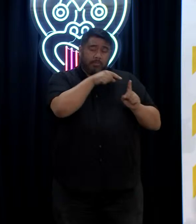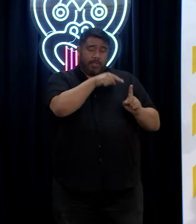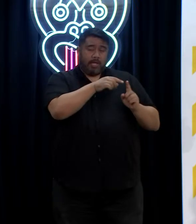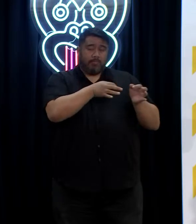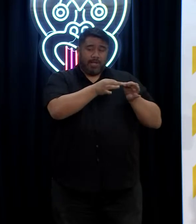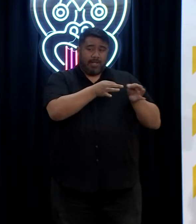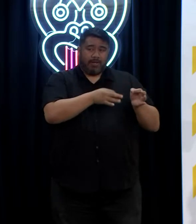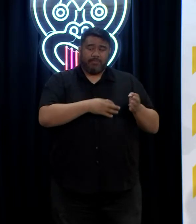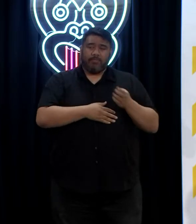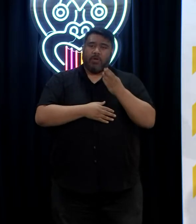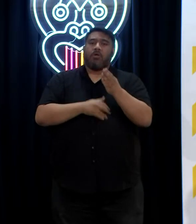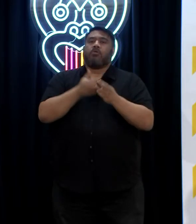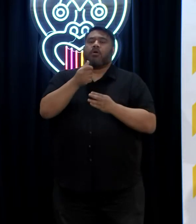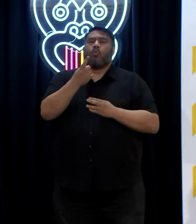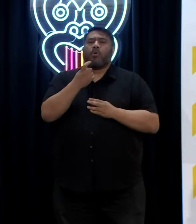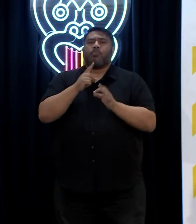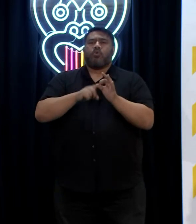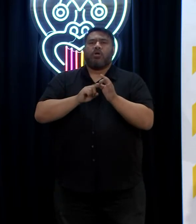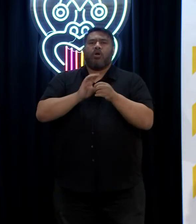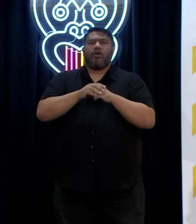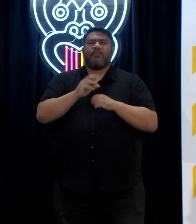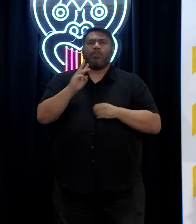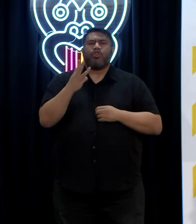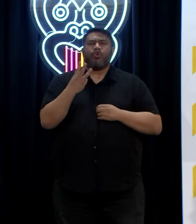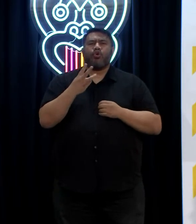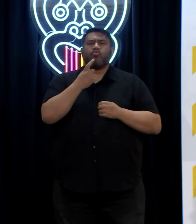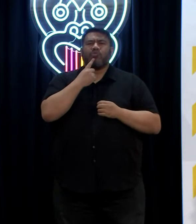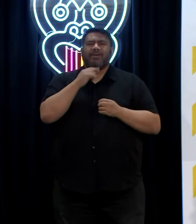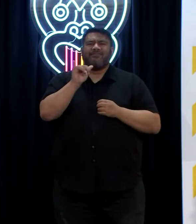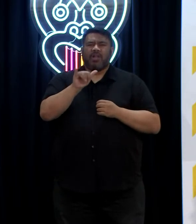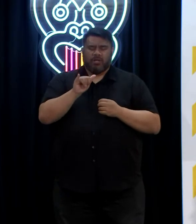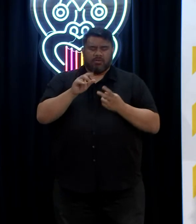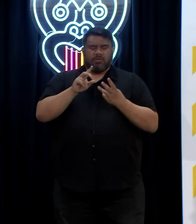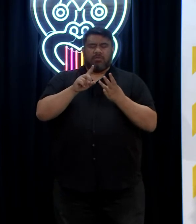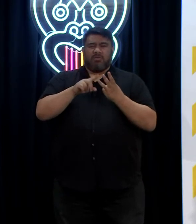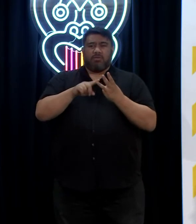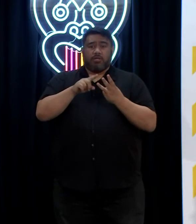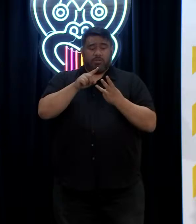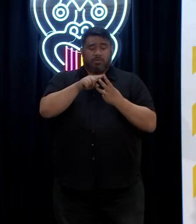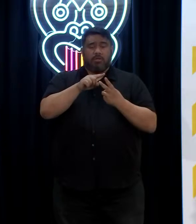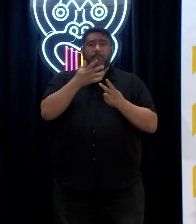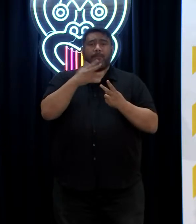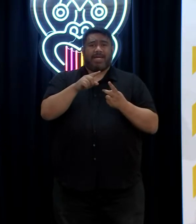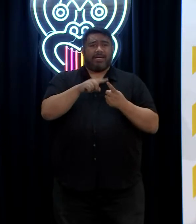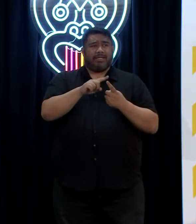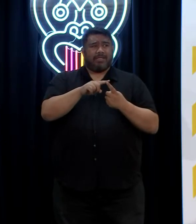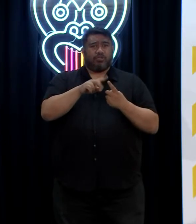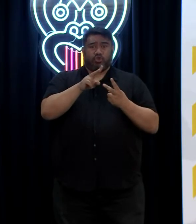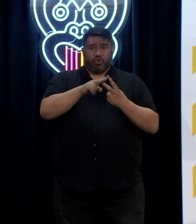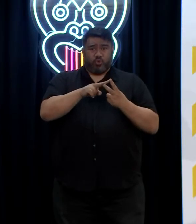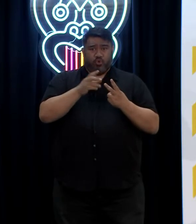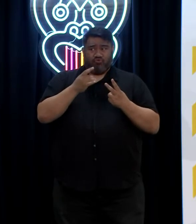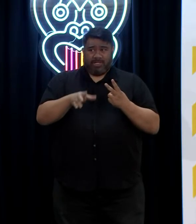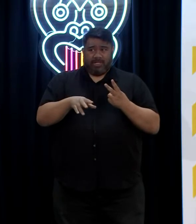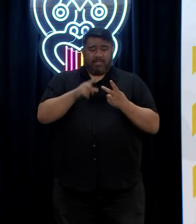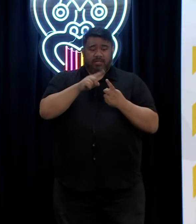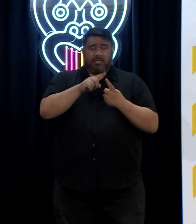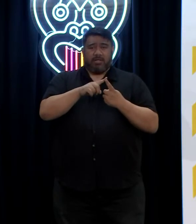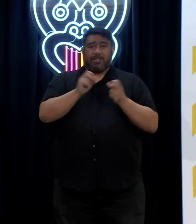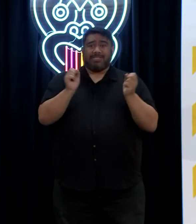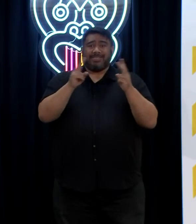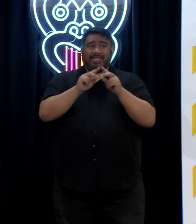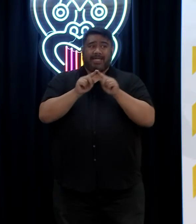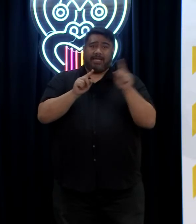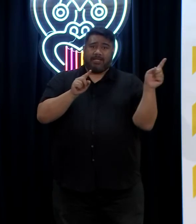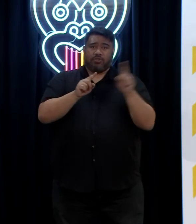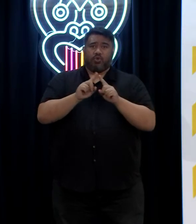promise. The red flights, the two that ran already in September, or one's running this week, were Sydney to Auckland. That's